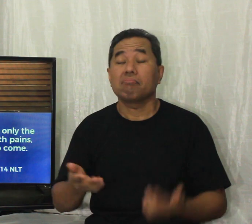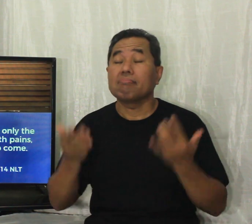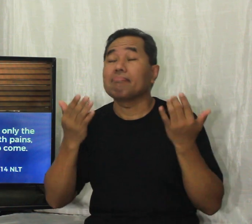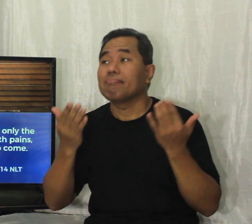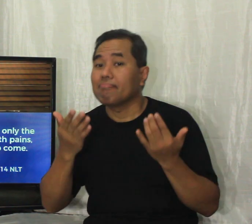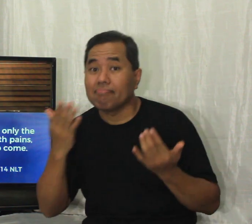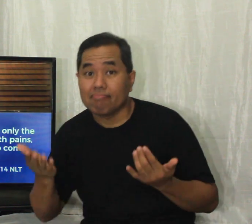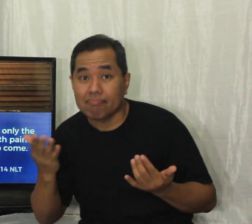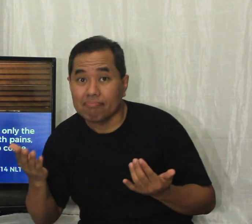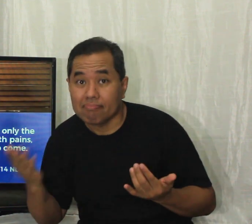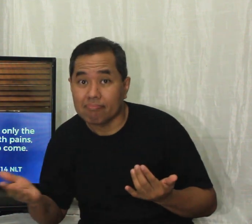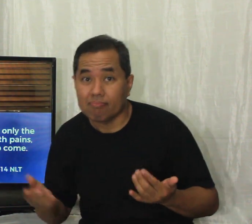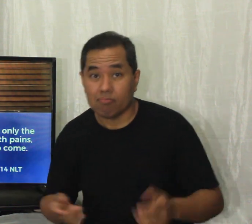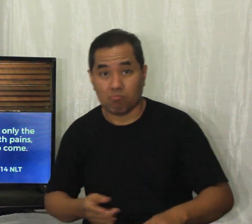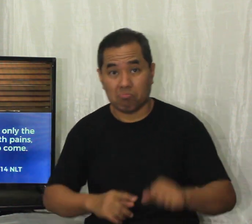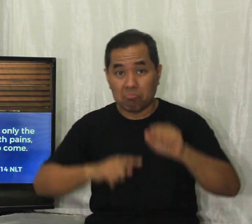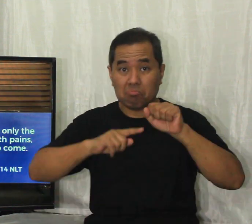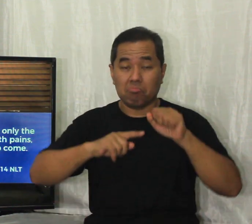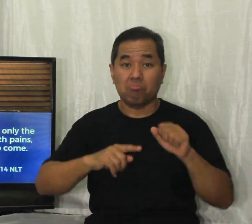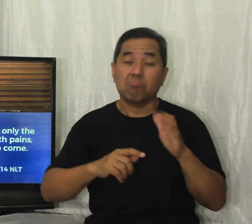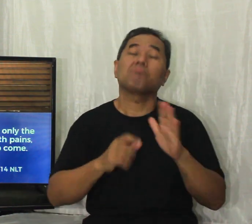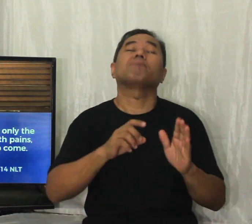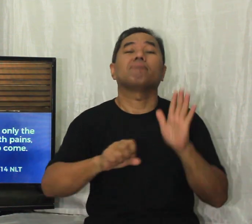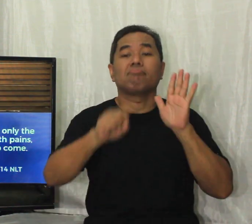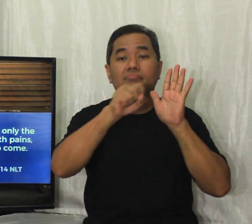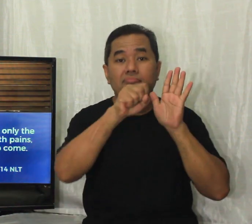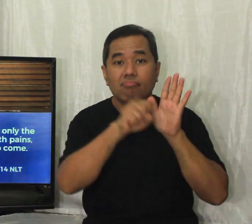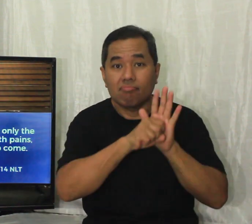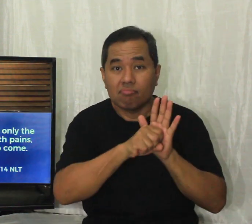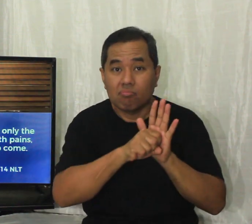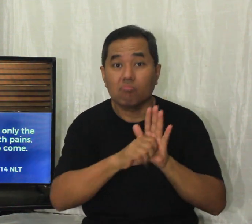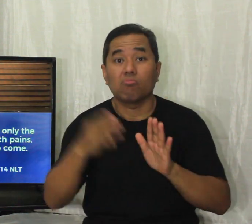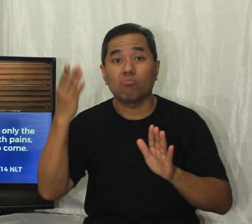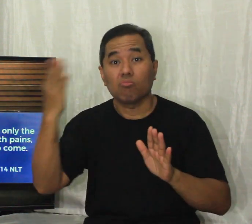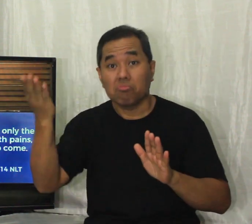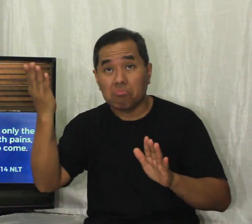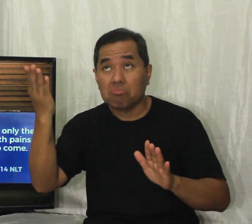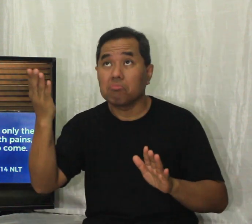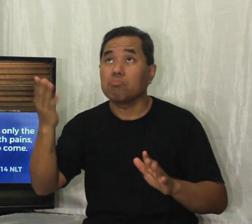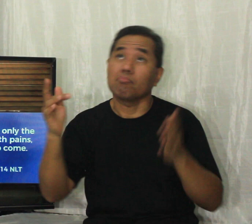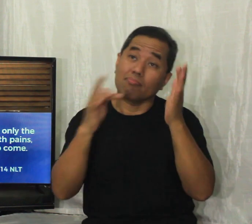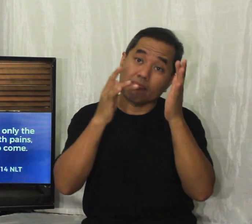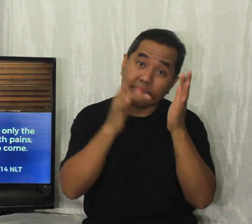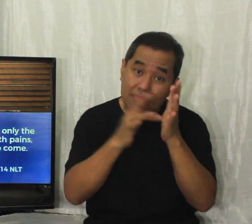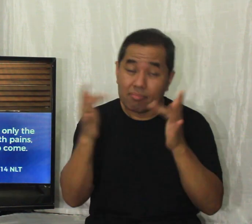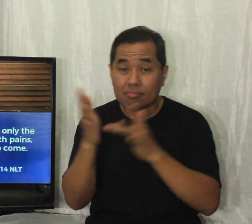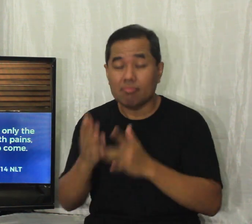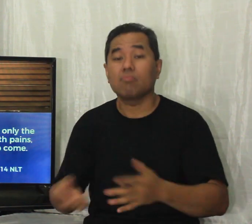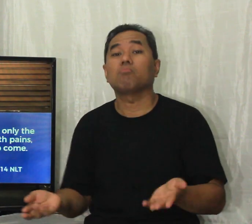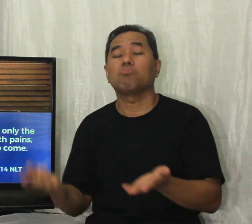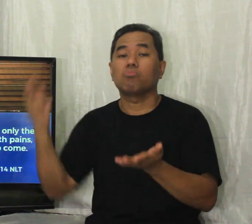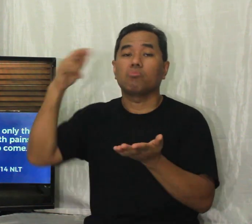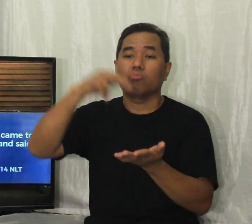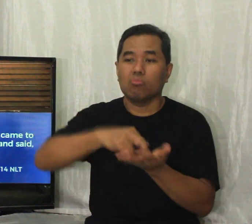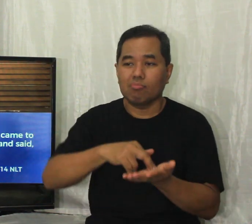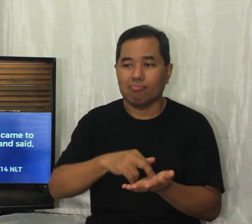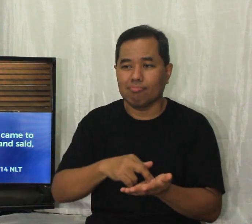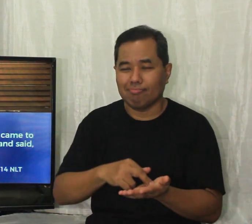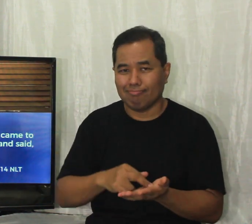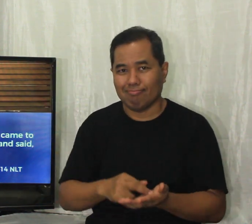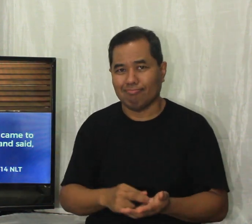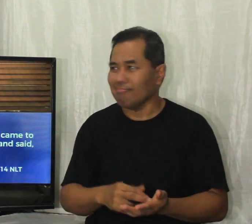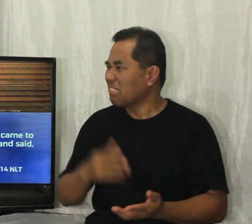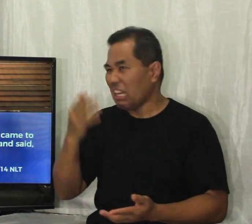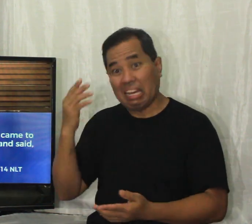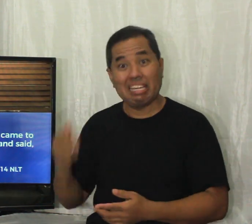it's kind of bad news. These are all negative news. And so Jesus, what does he do? He adds on more